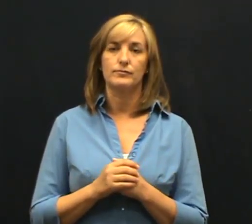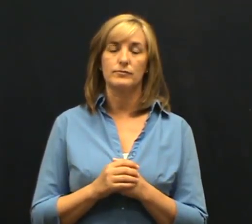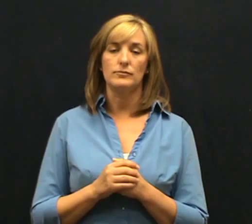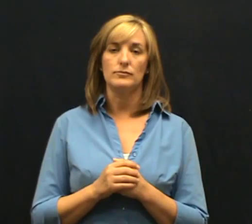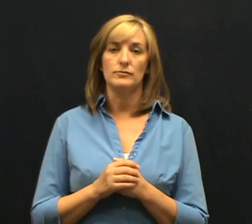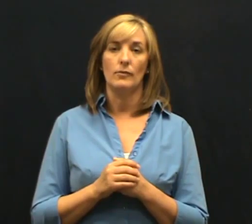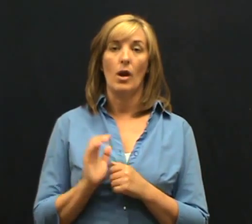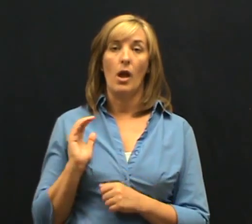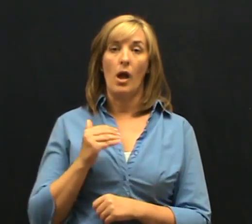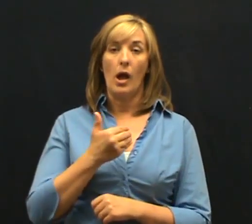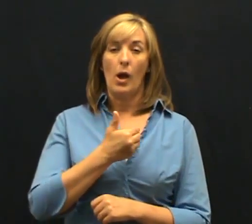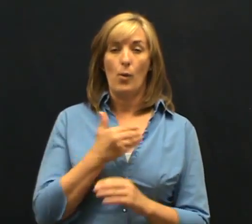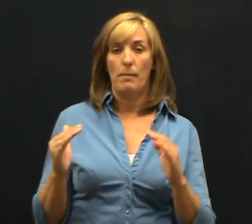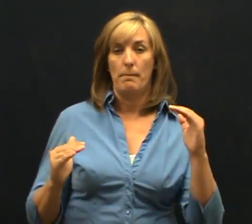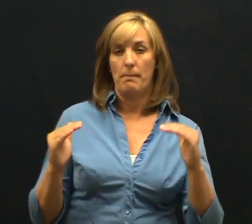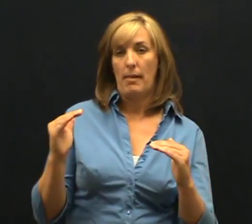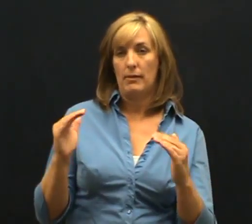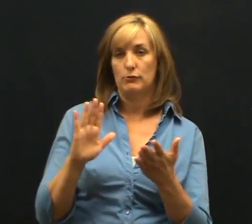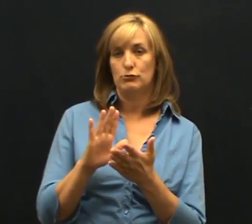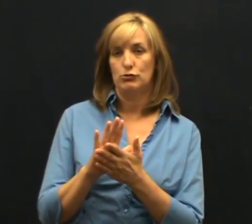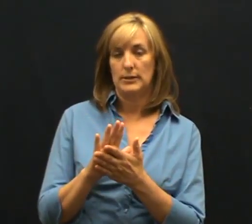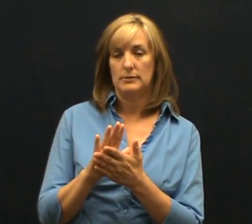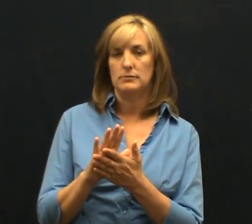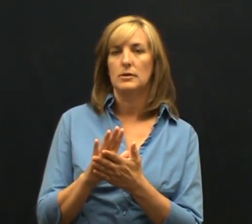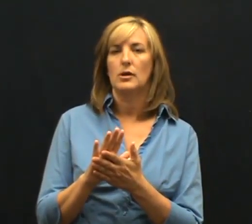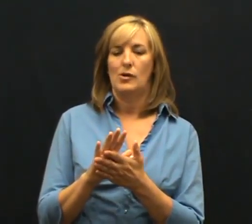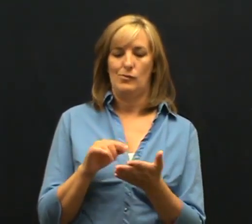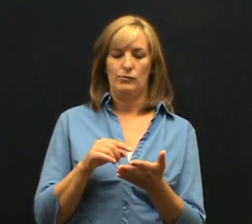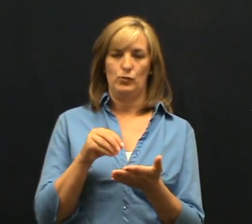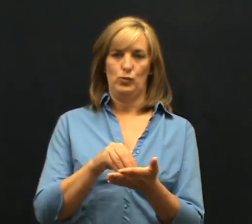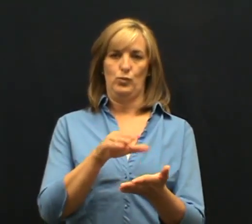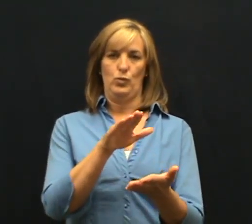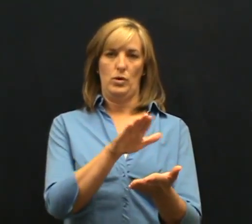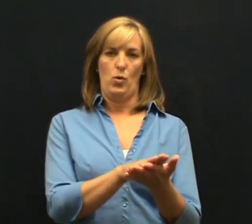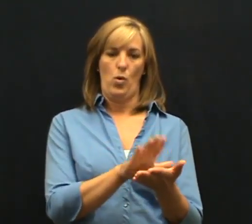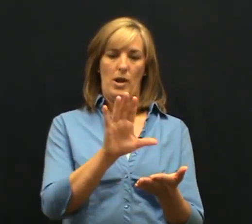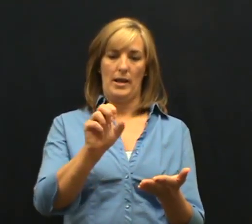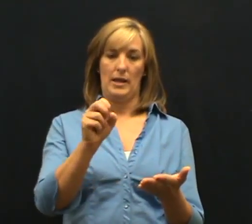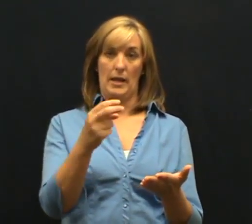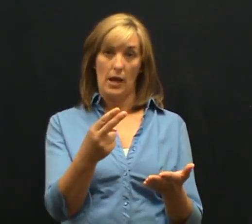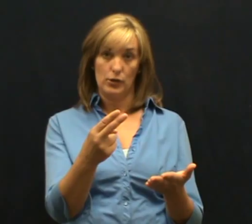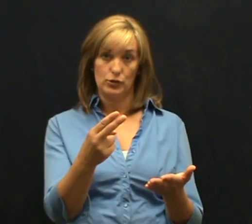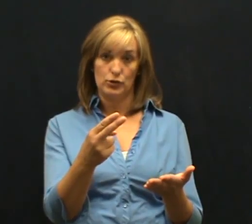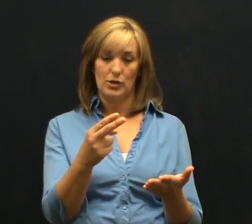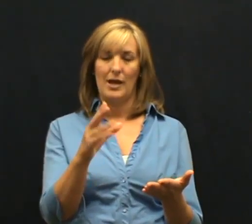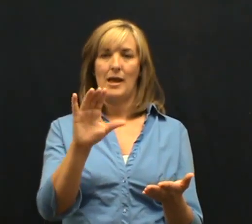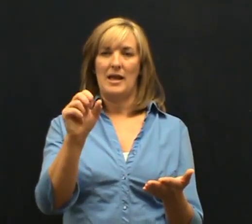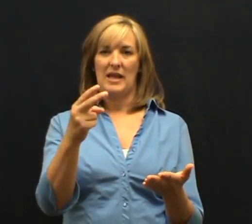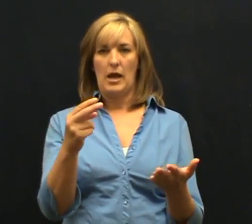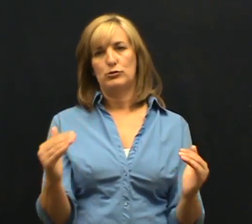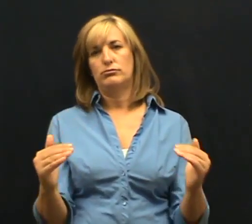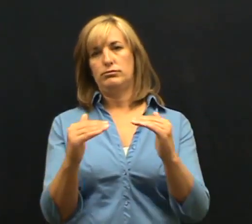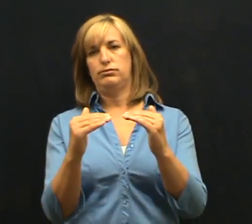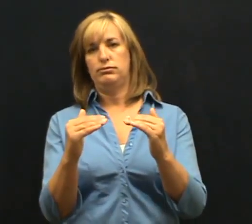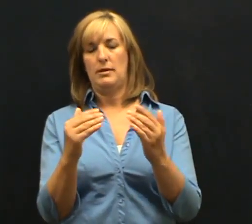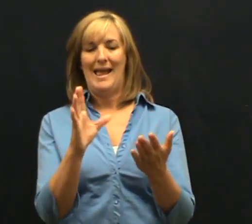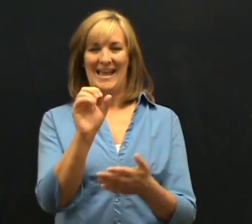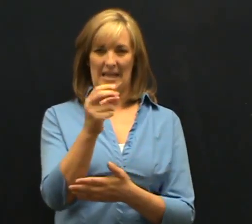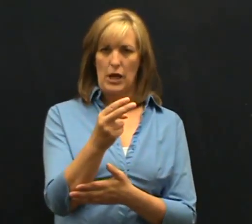we record what we call cash and cash equivalents. Cash, of course, is money. It's what we have in the bank. It's also includes what we